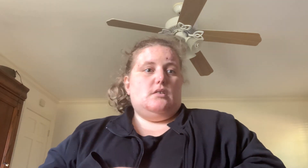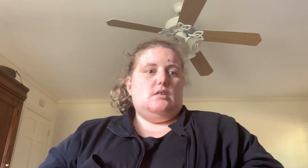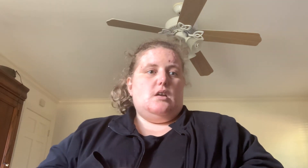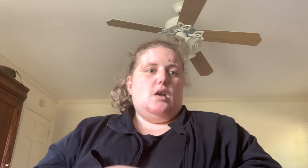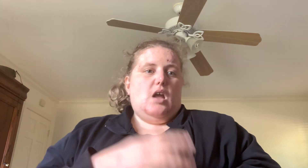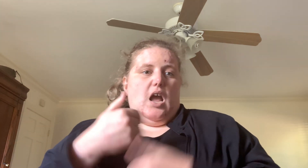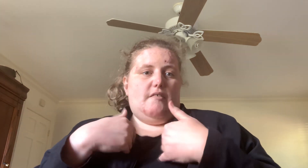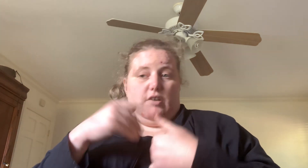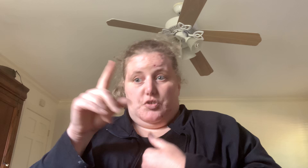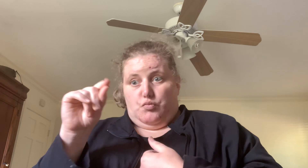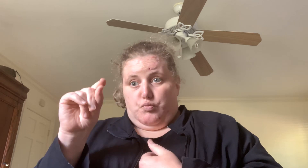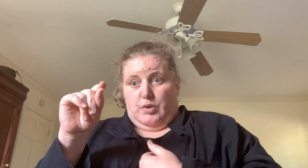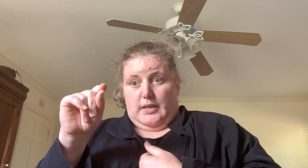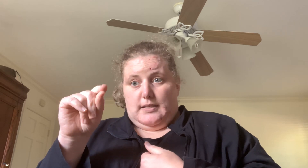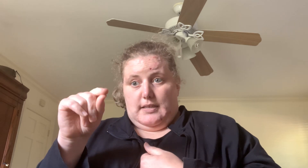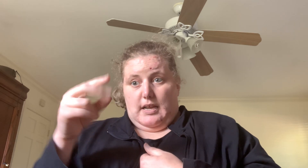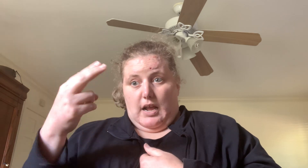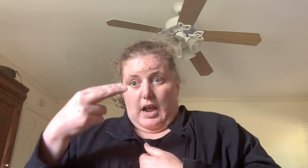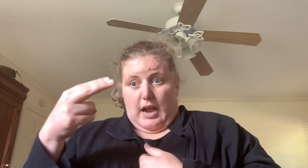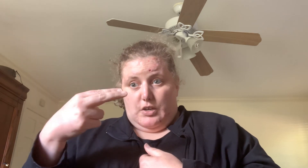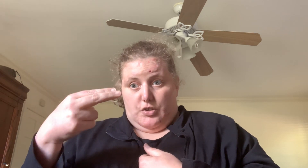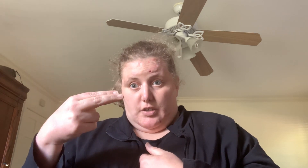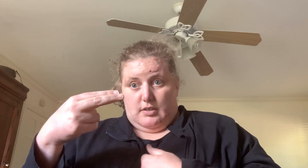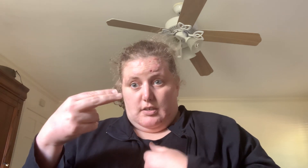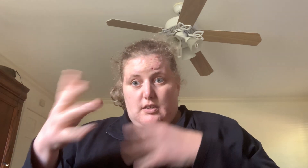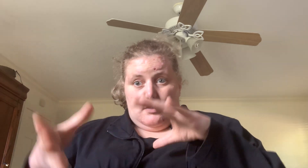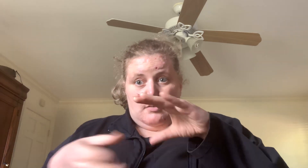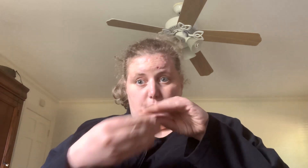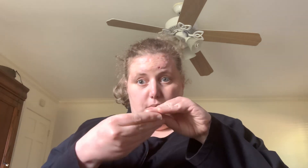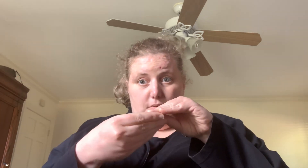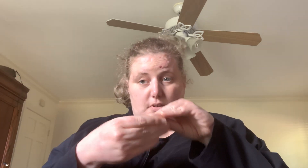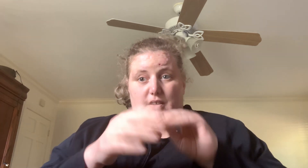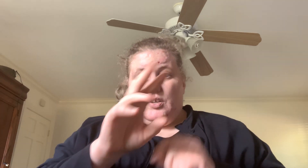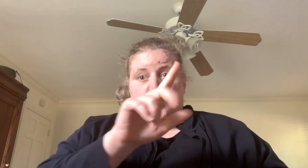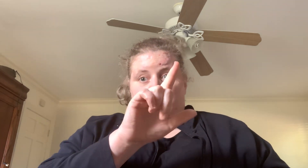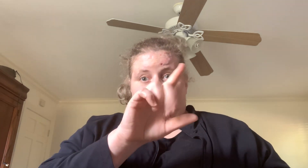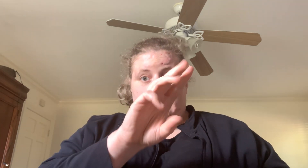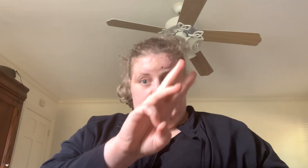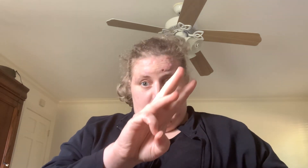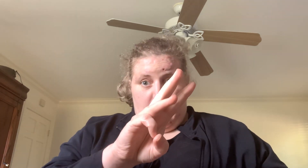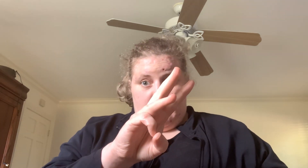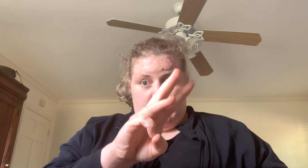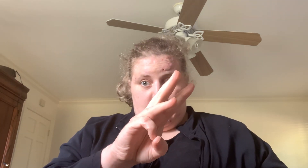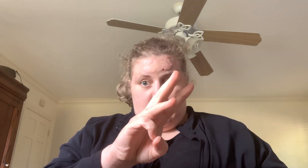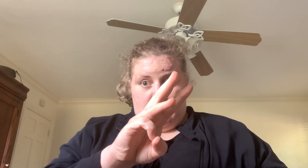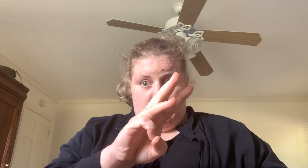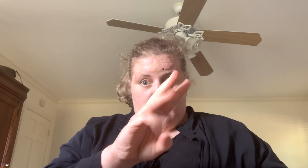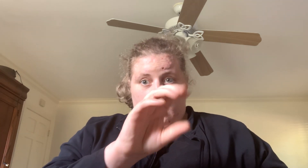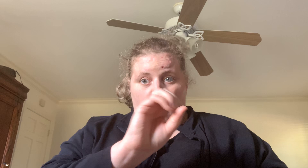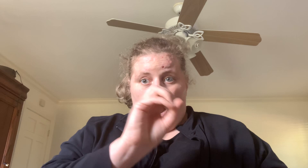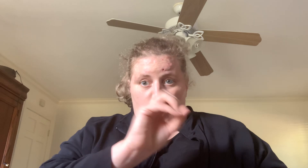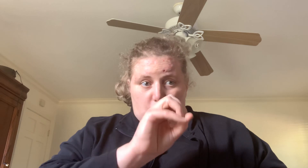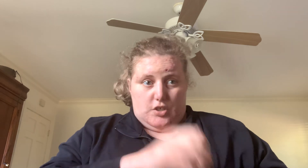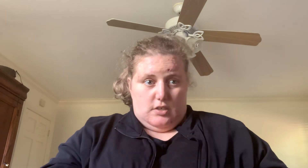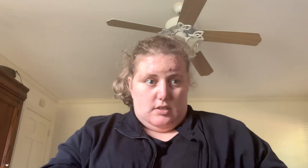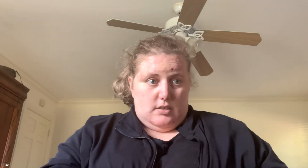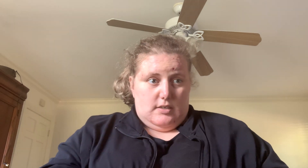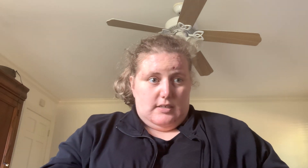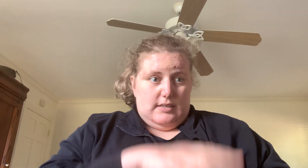of 26 oxygens because we have 16 here and 10 here. 16 plus 10 is